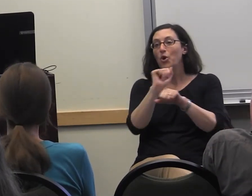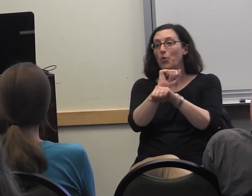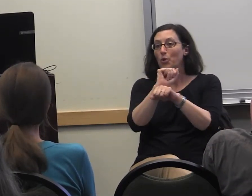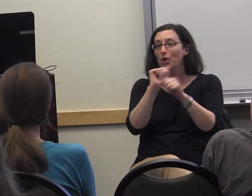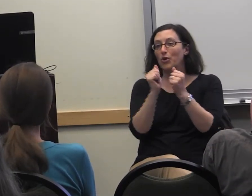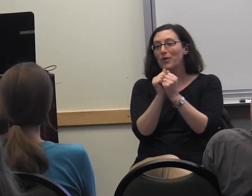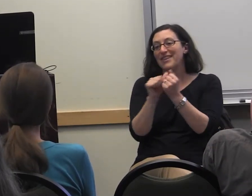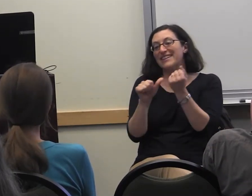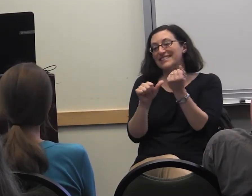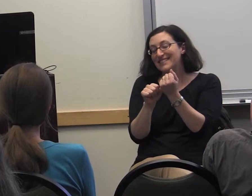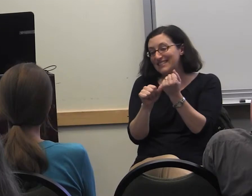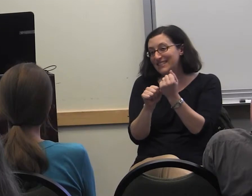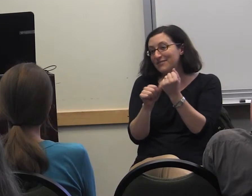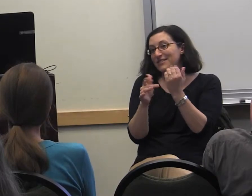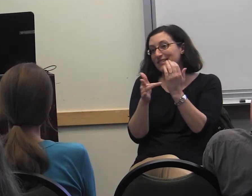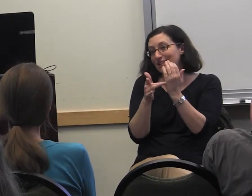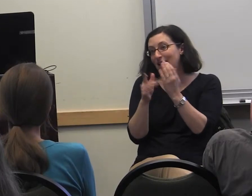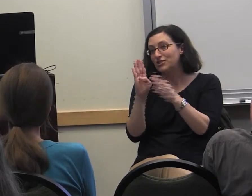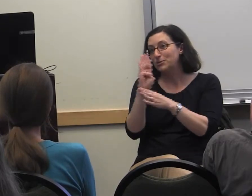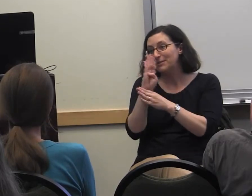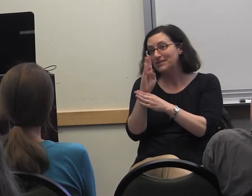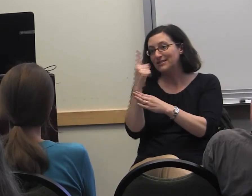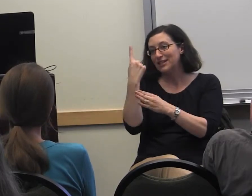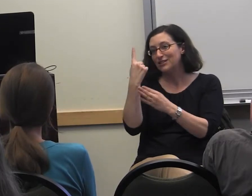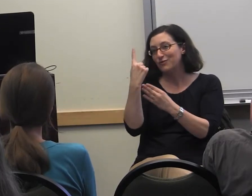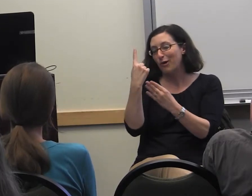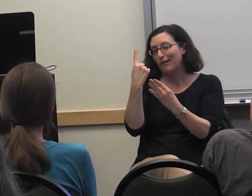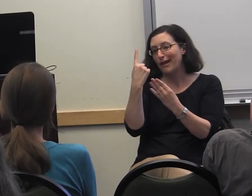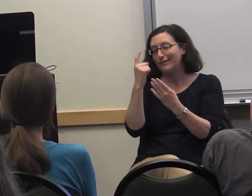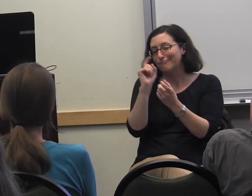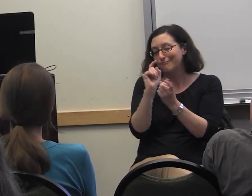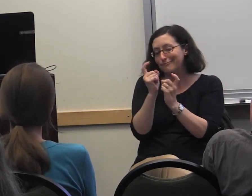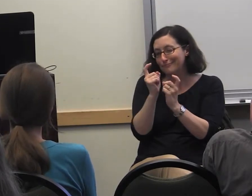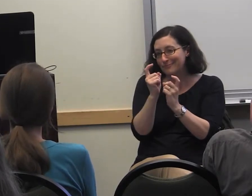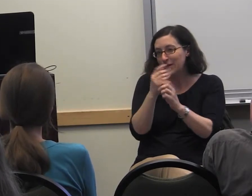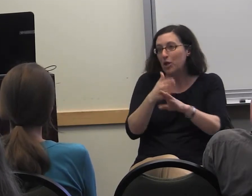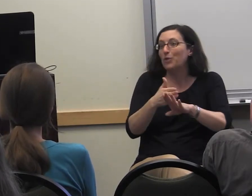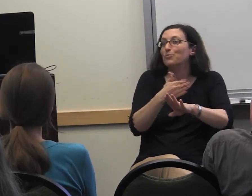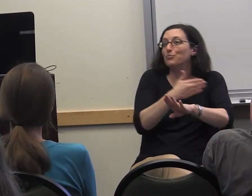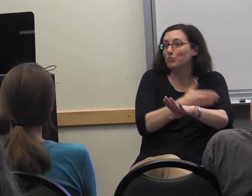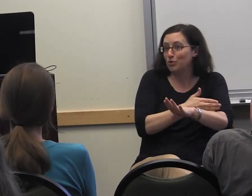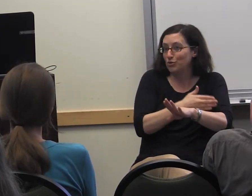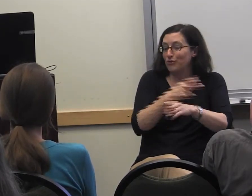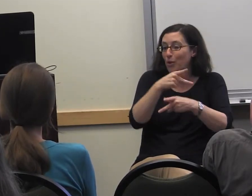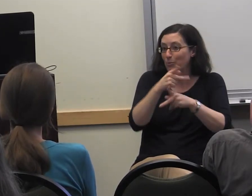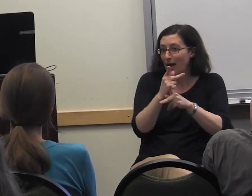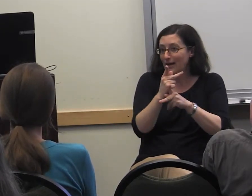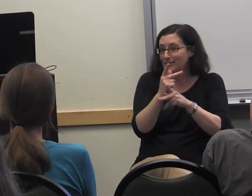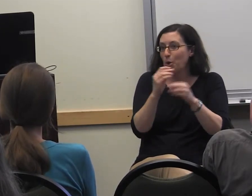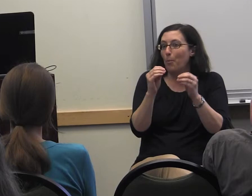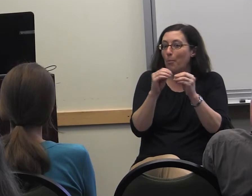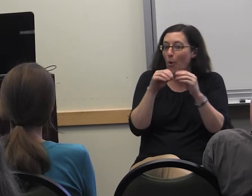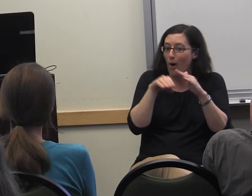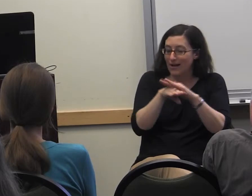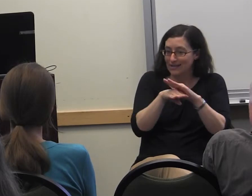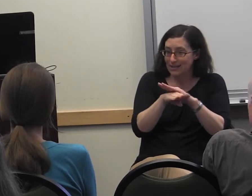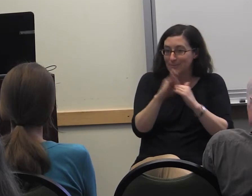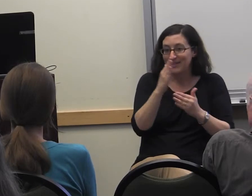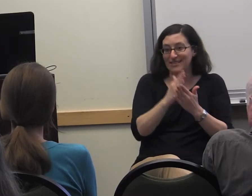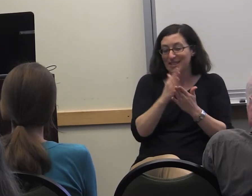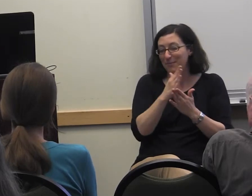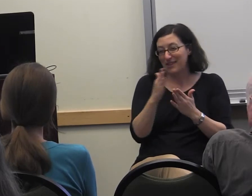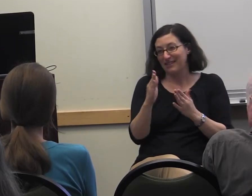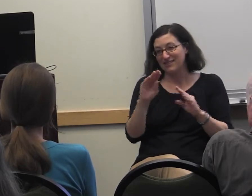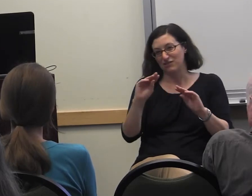assistive technology companies to make their products better or more accessible. There's still things that don't work